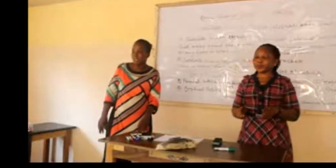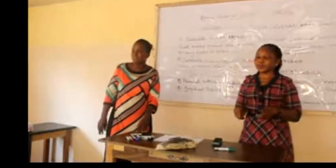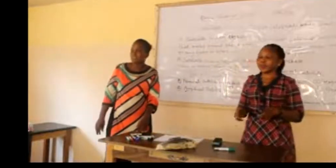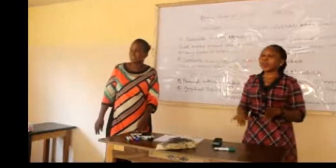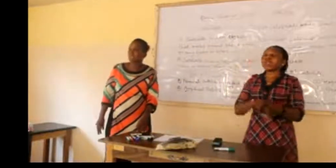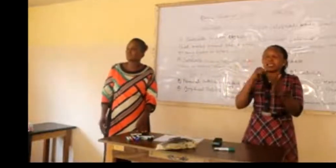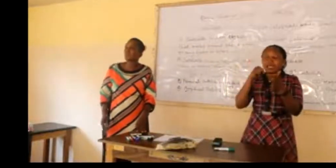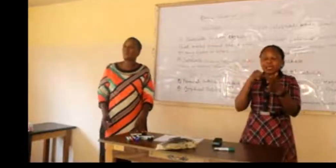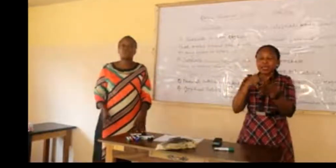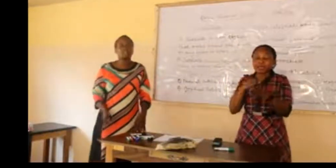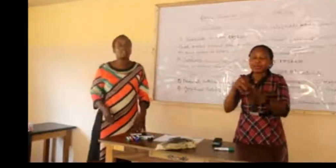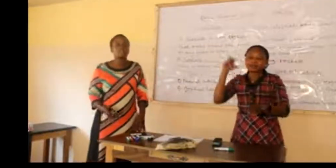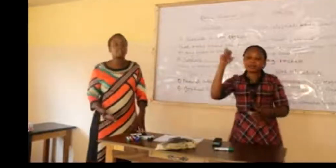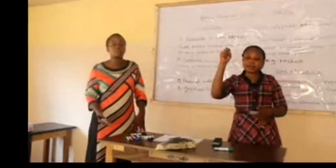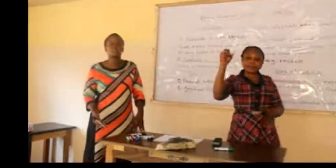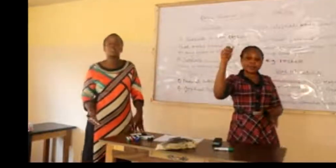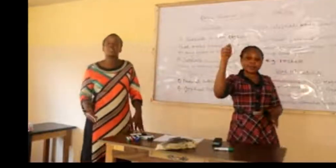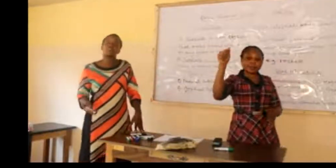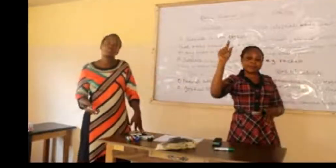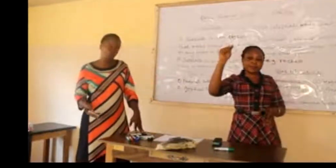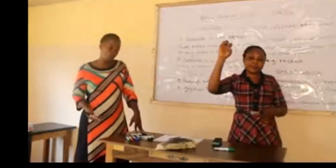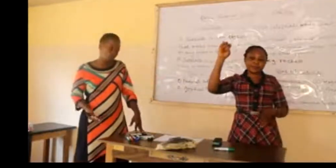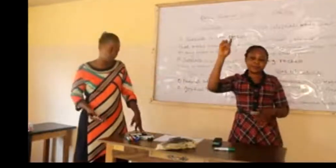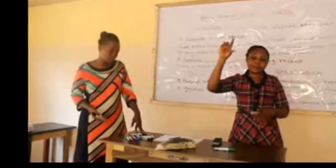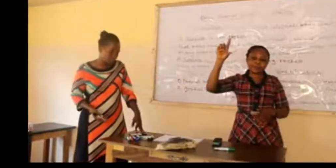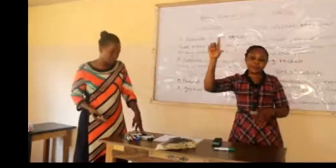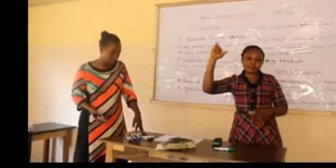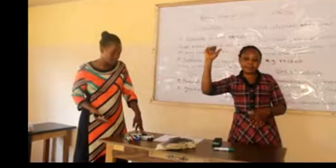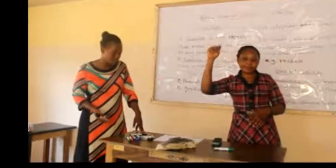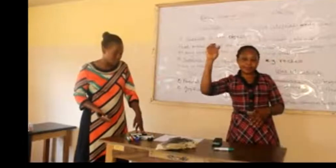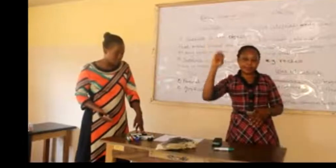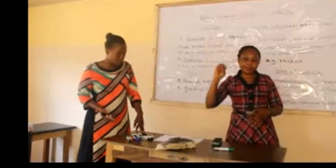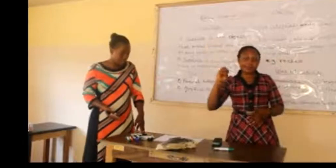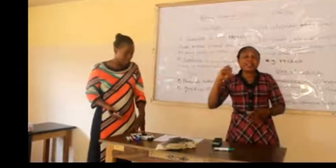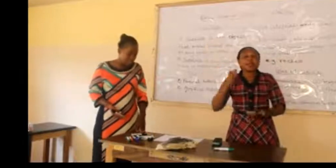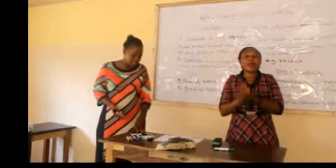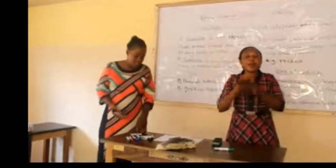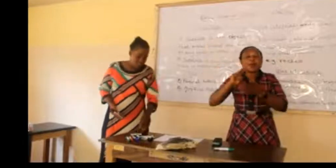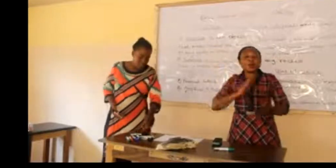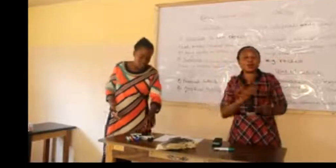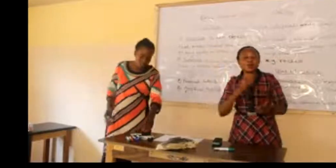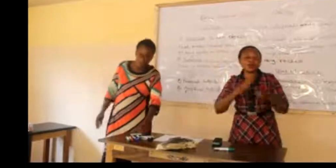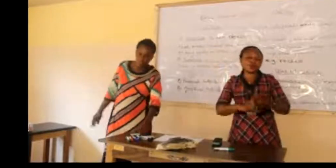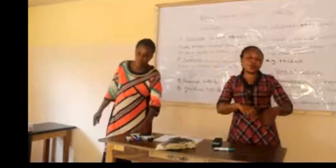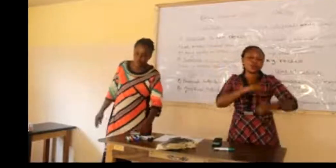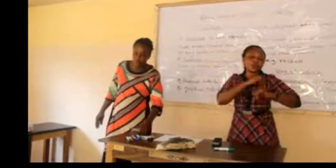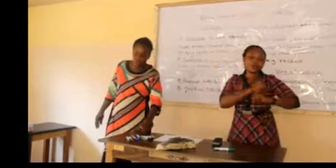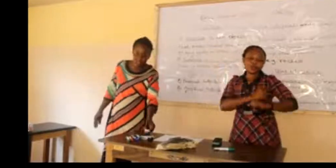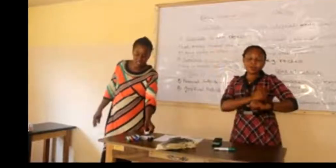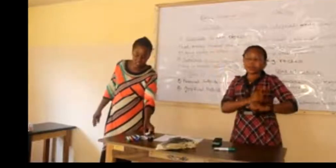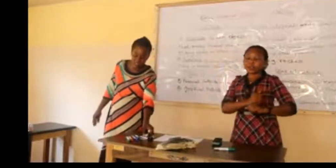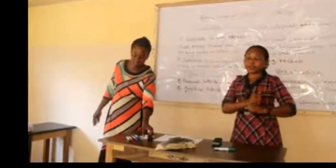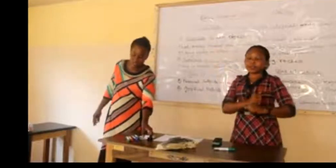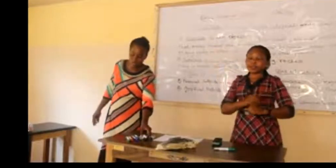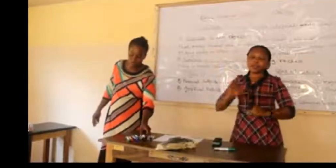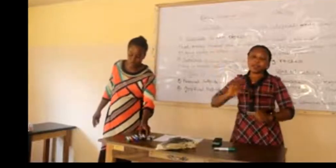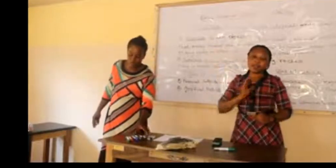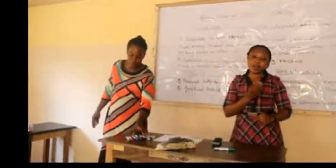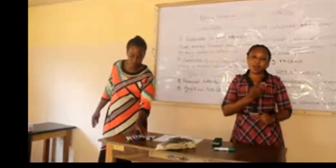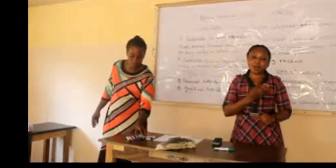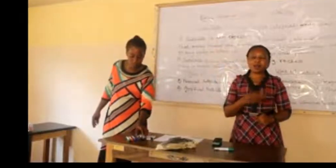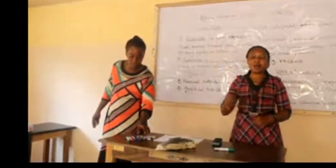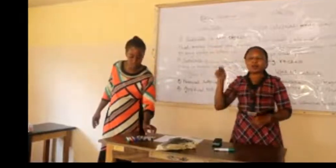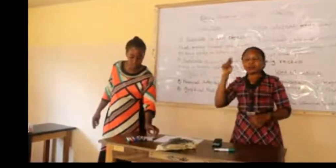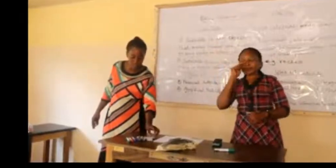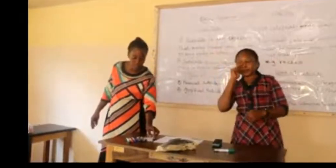in fighting and discovering enemy troops. I think you enjoyed my subject this